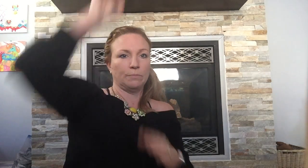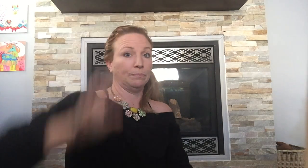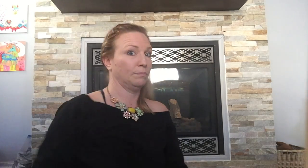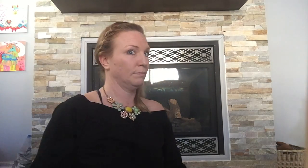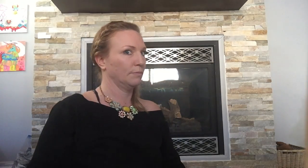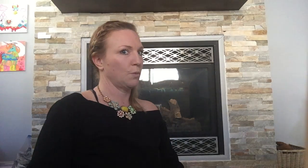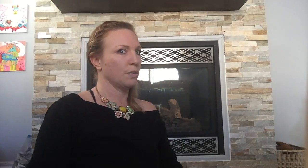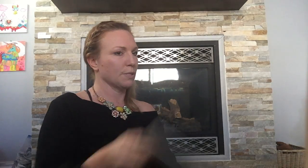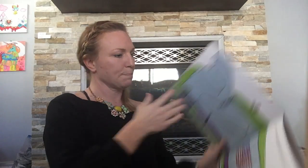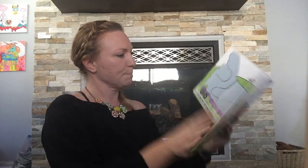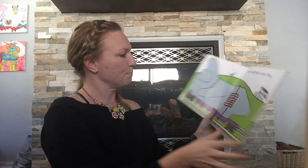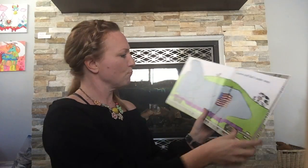Who knows?